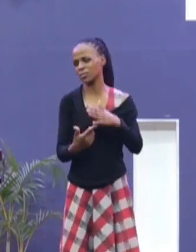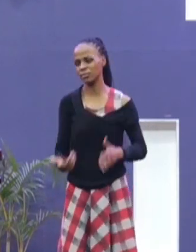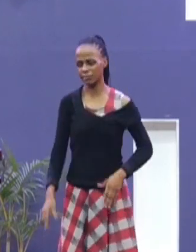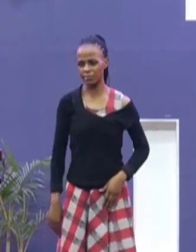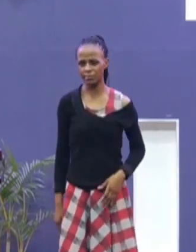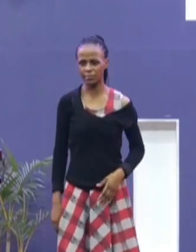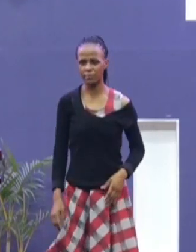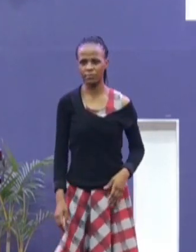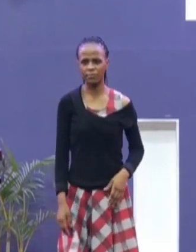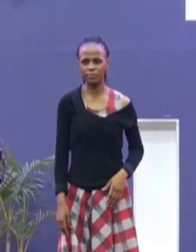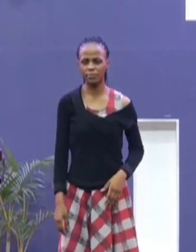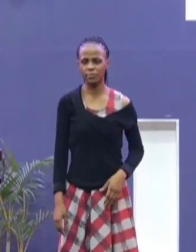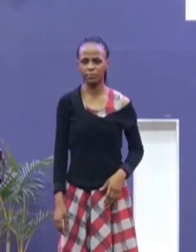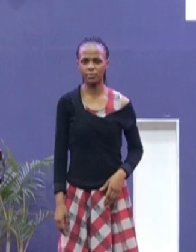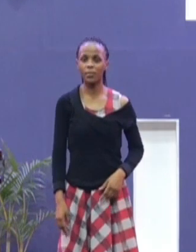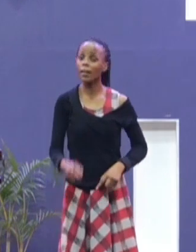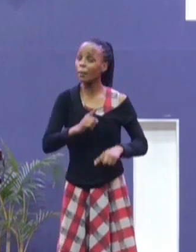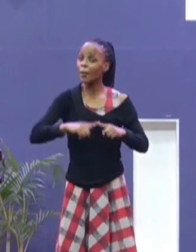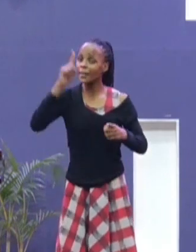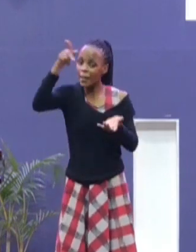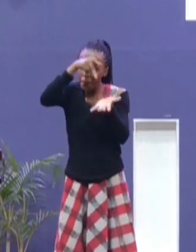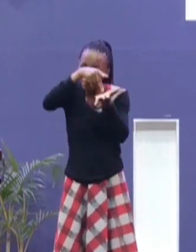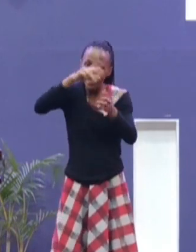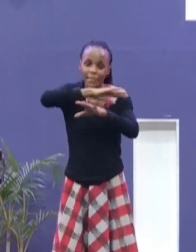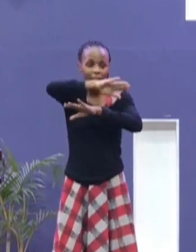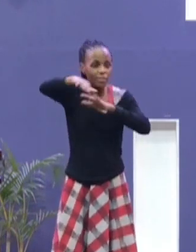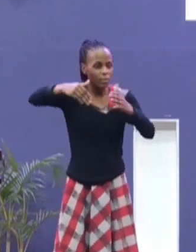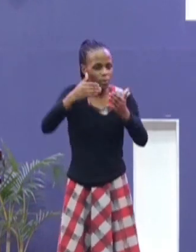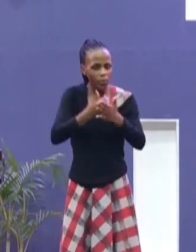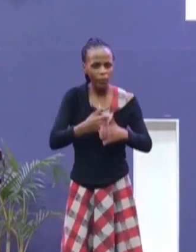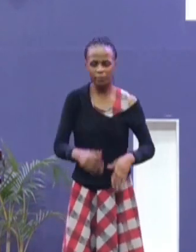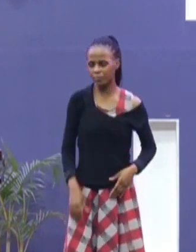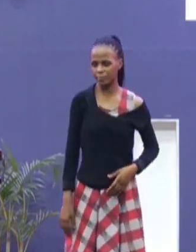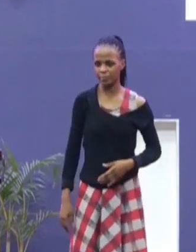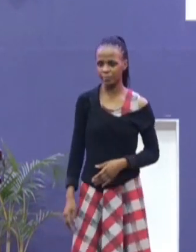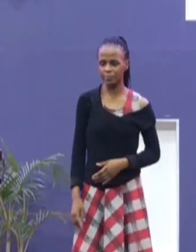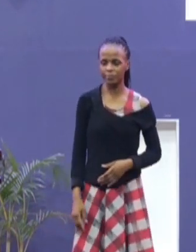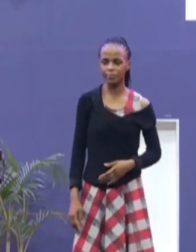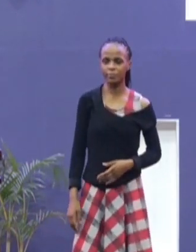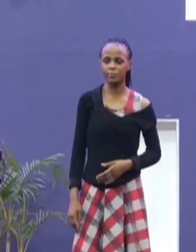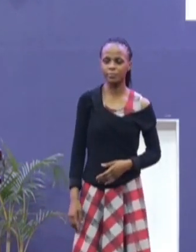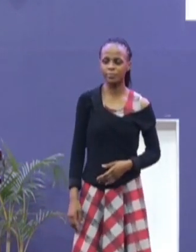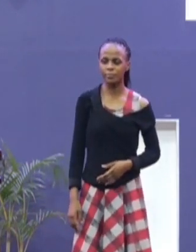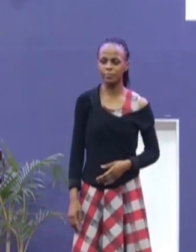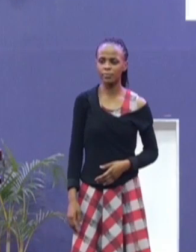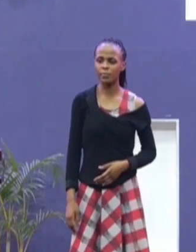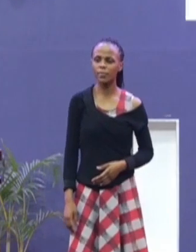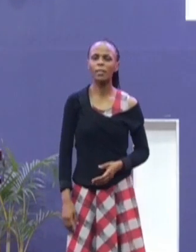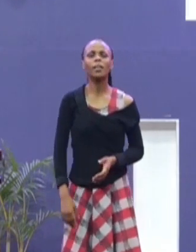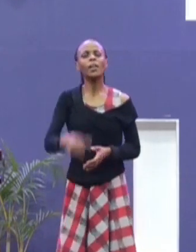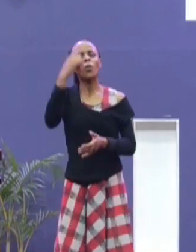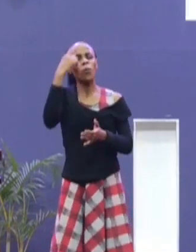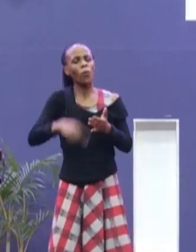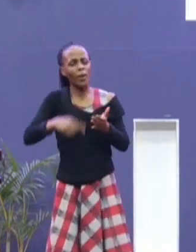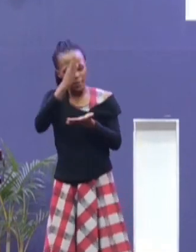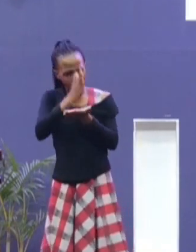ennyo? Yet he paid the price. Songo mutango yagusasula. What part must I